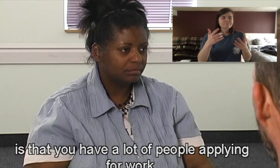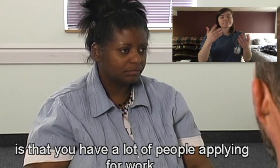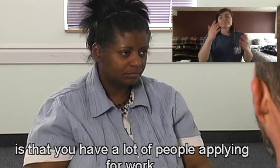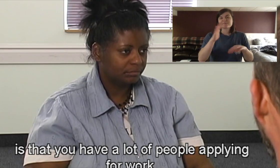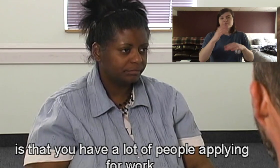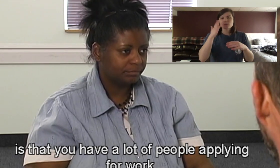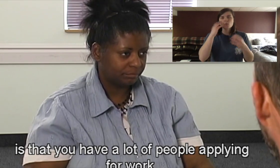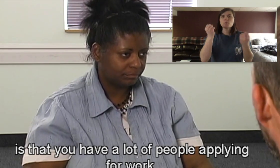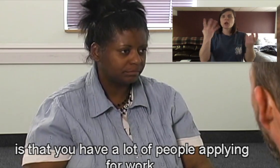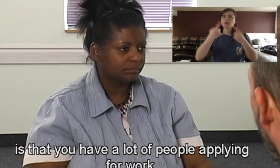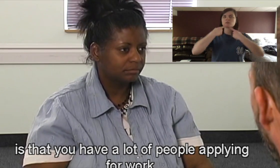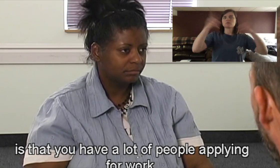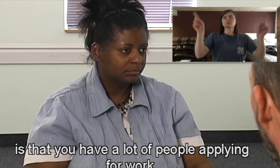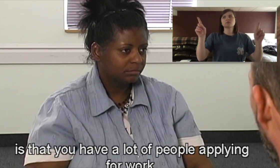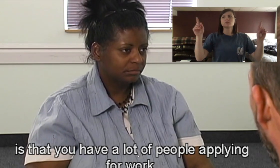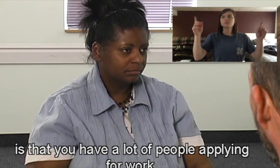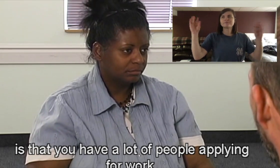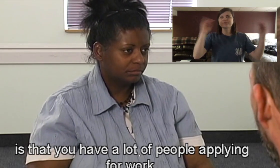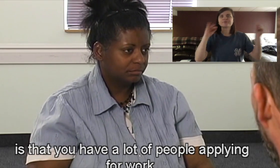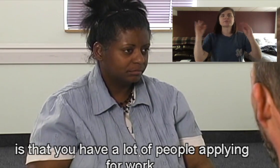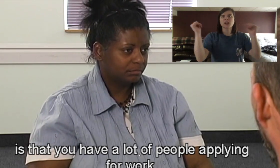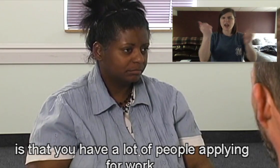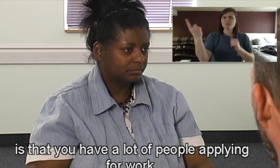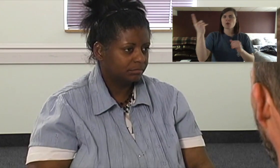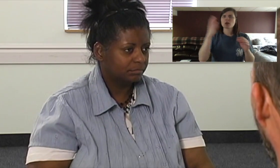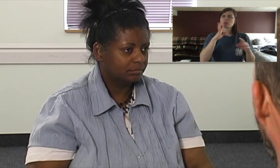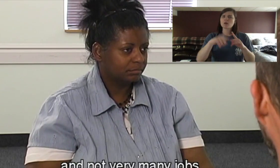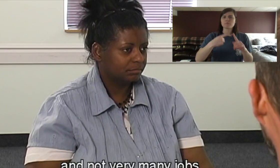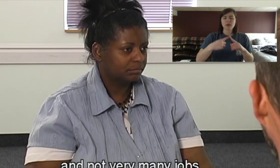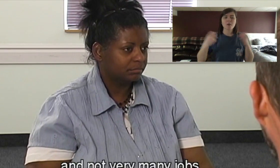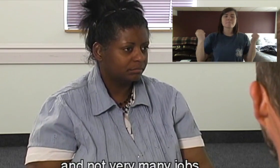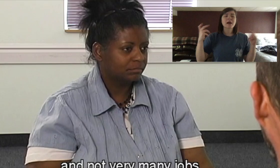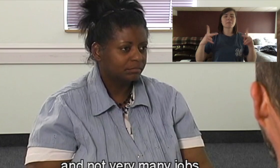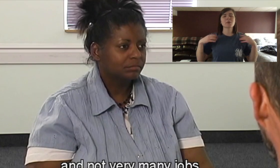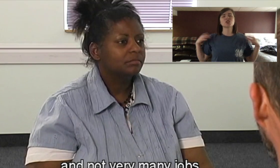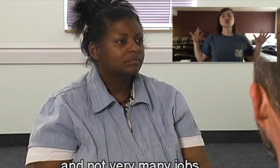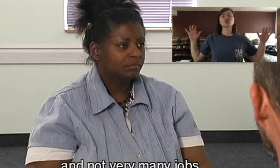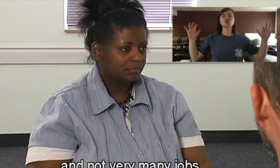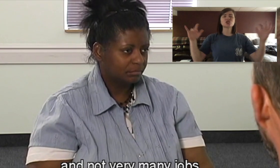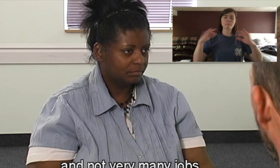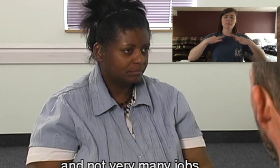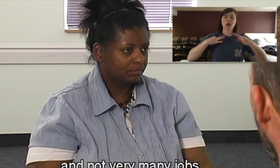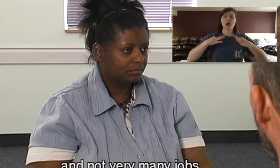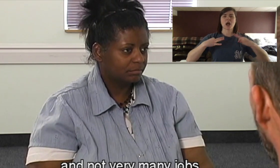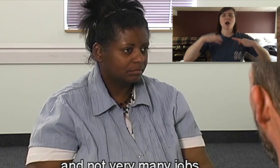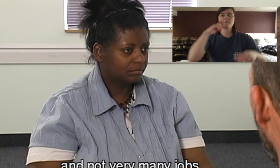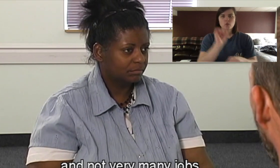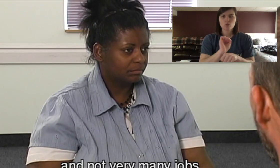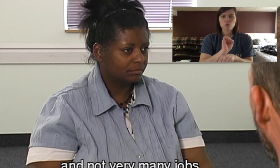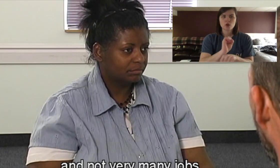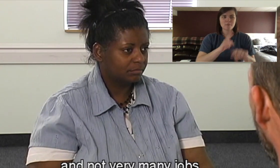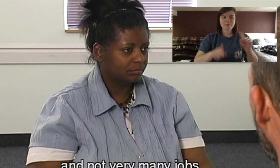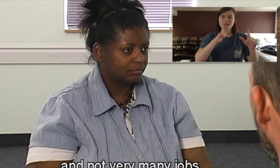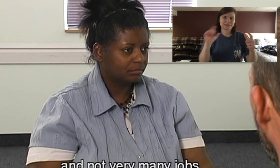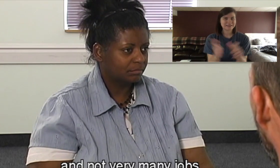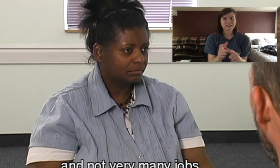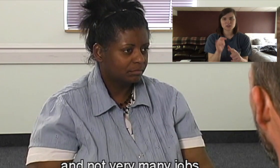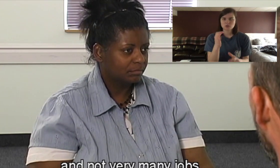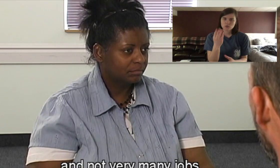on the news, is that you've got a lot of people applying for work and not very many jobs.